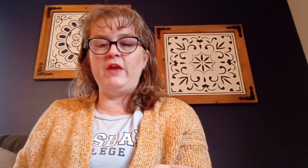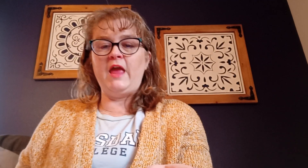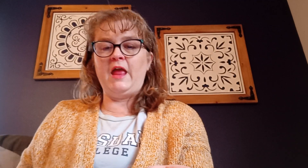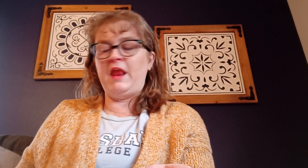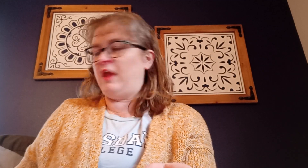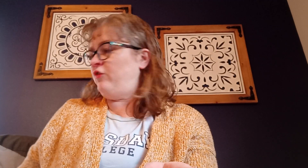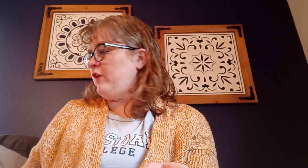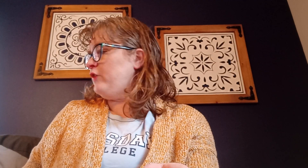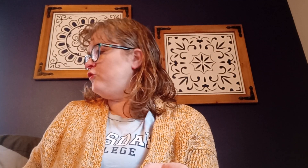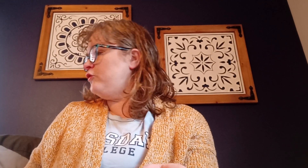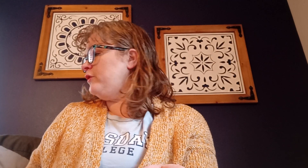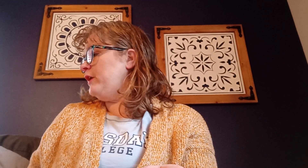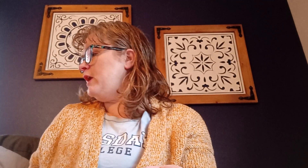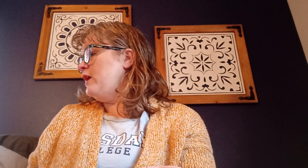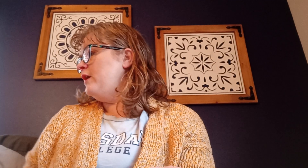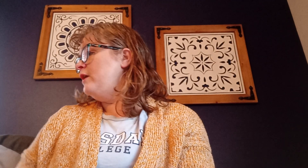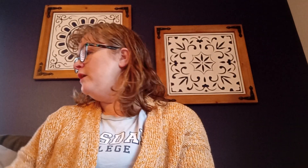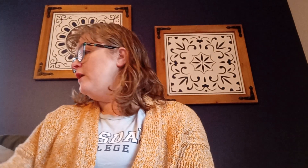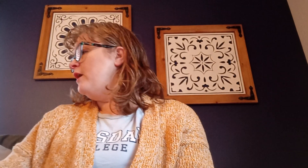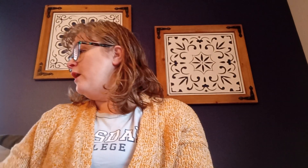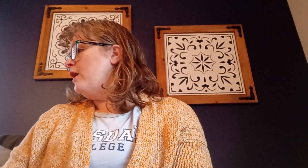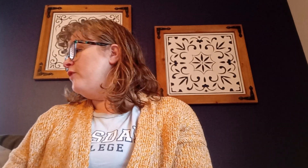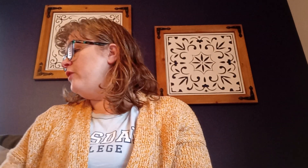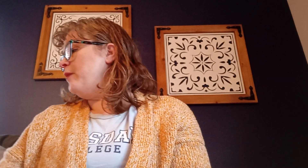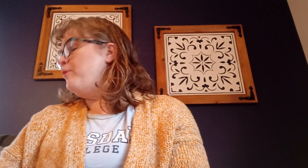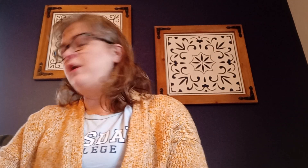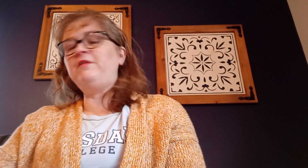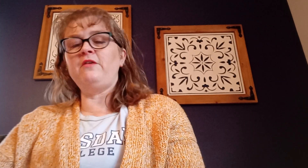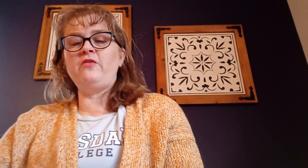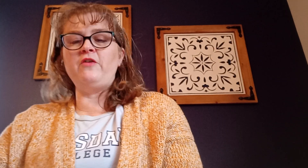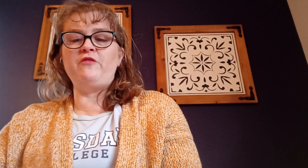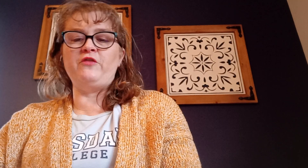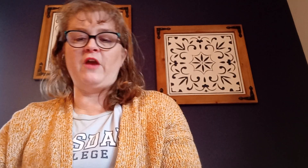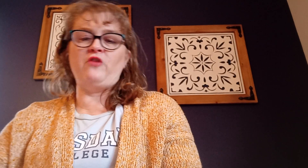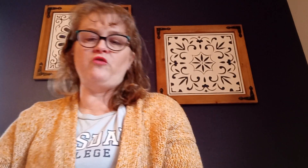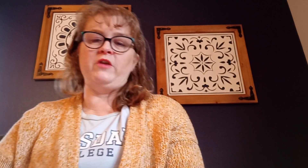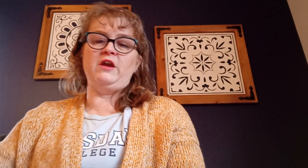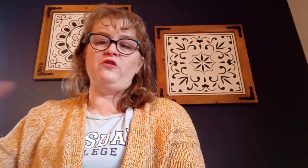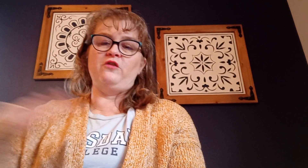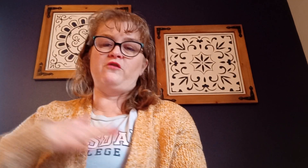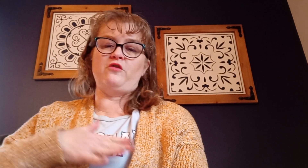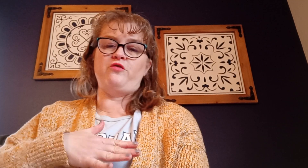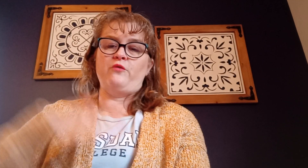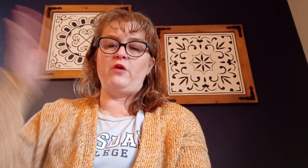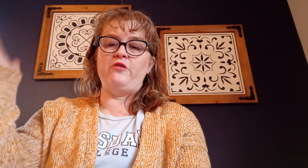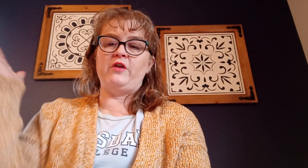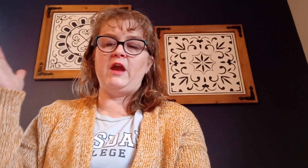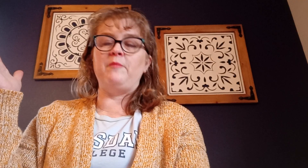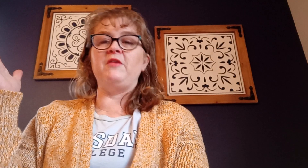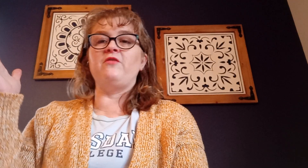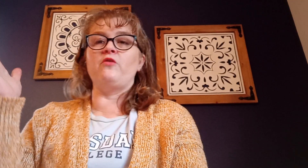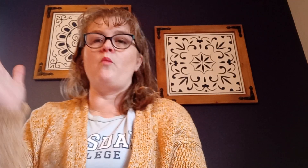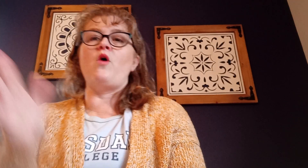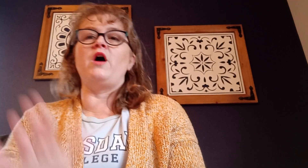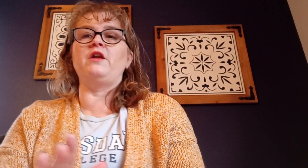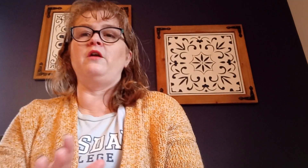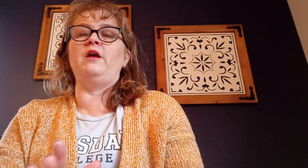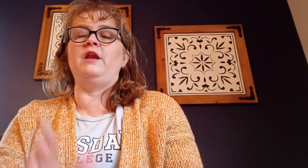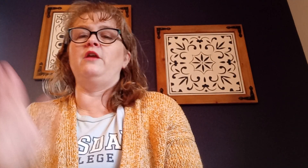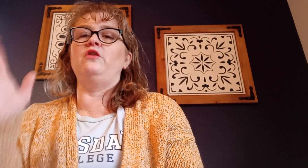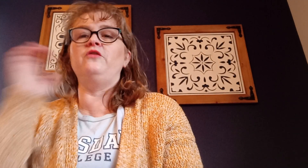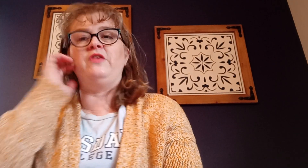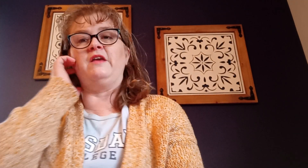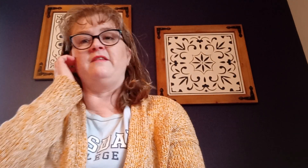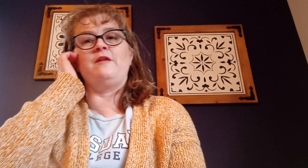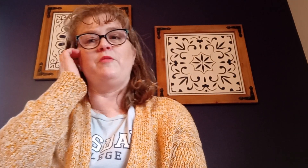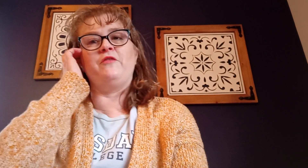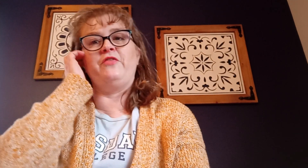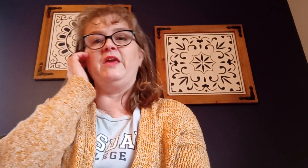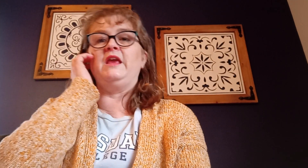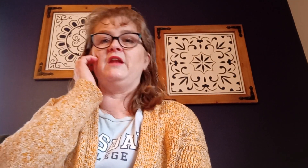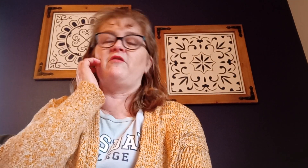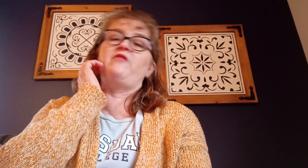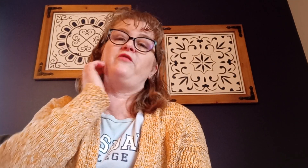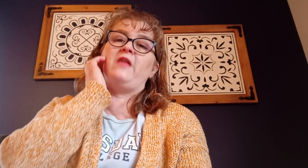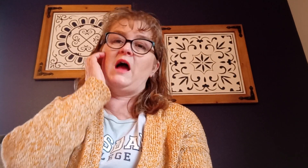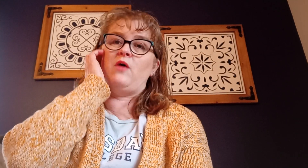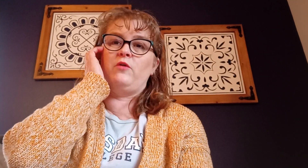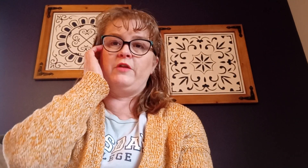and asexually. They basically, for sexually, can just throw their gametes in the water, and it used the example of thinking of a flower that